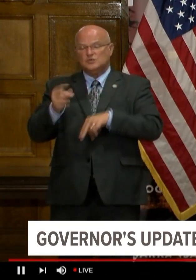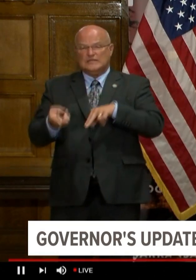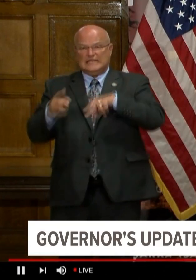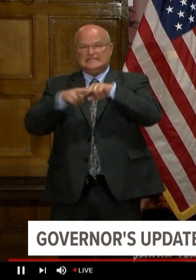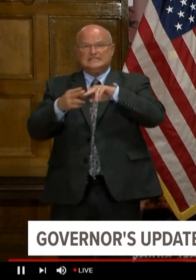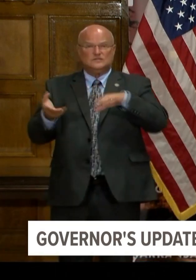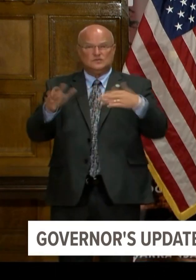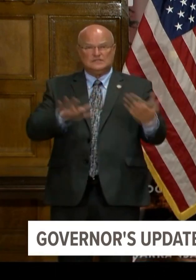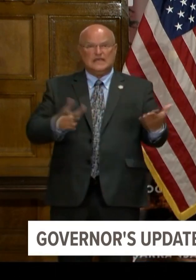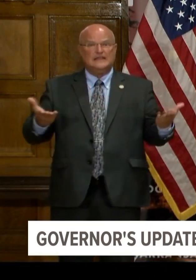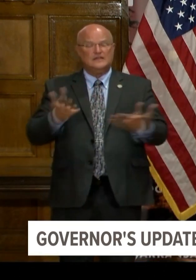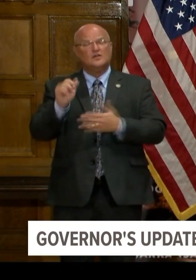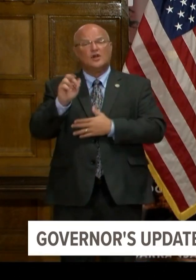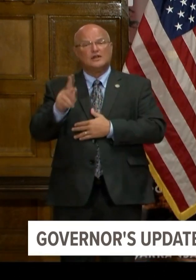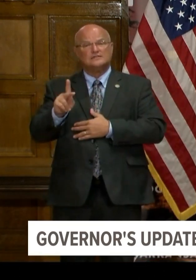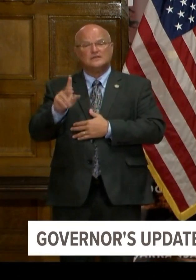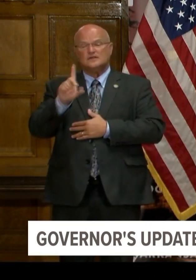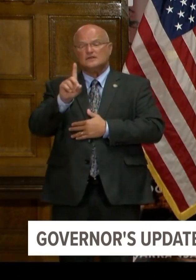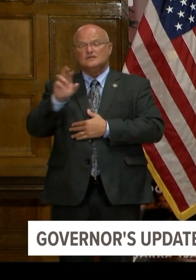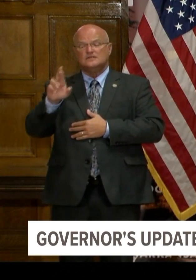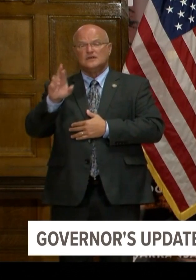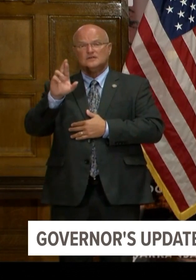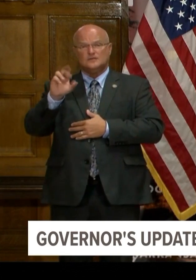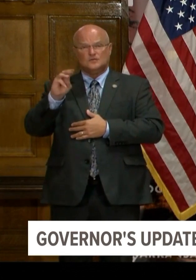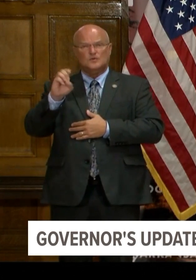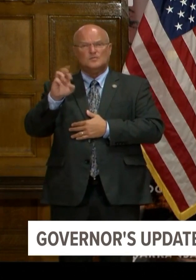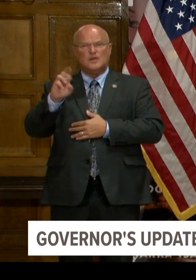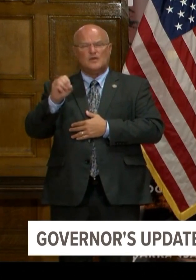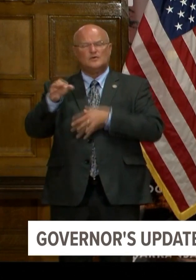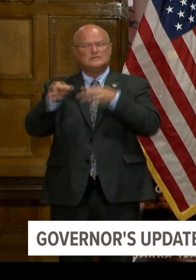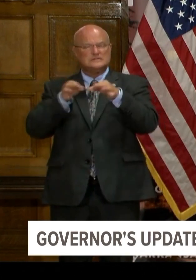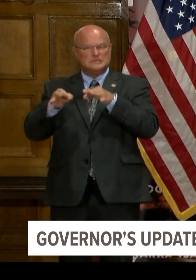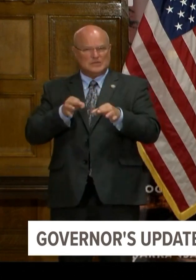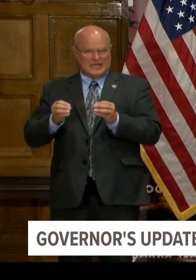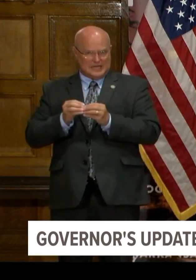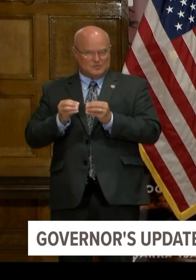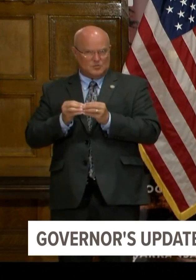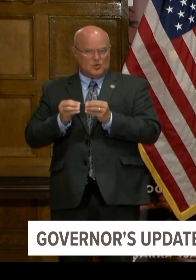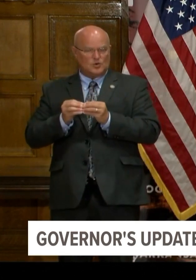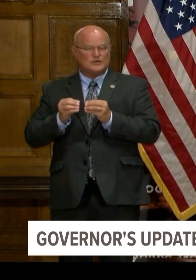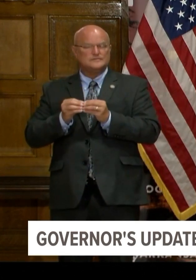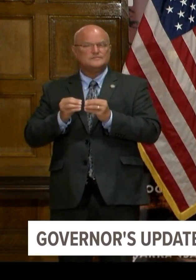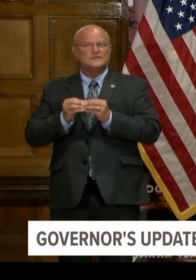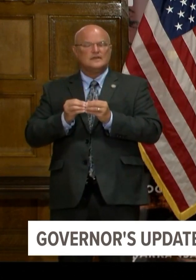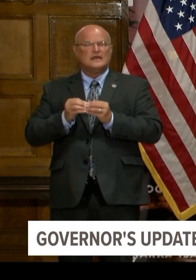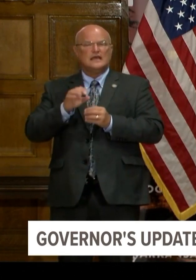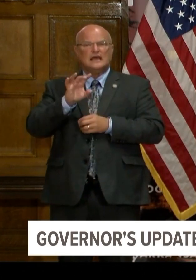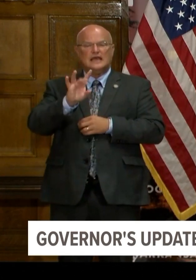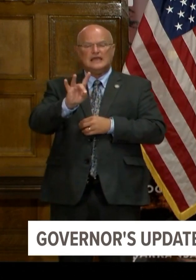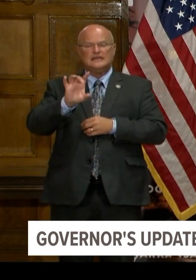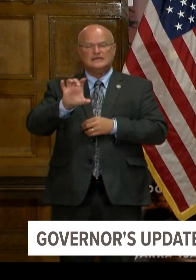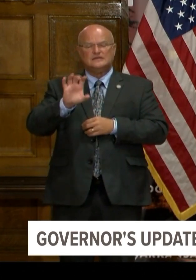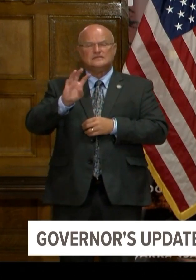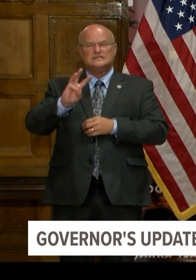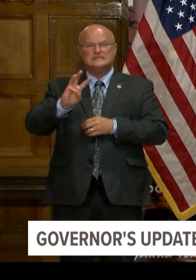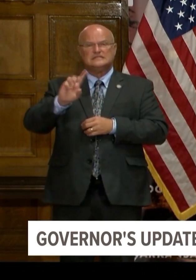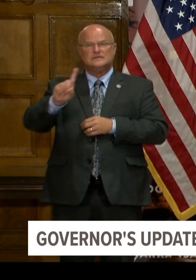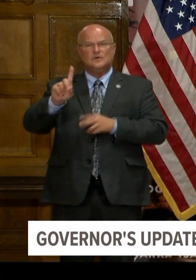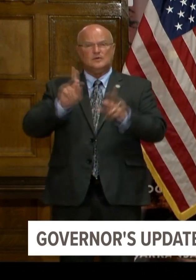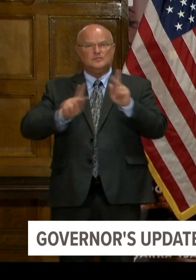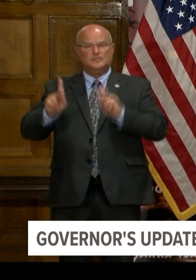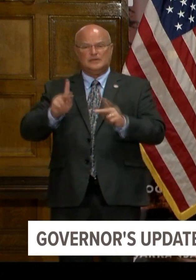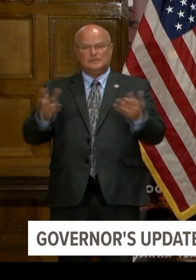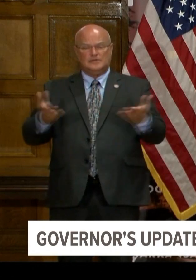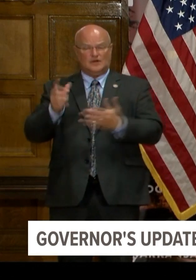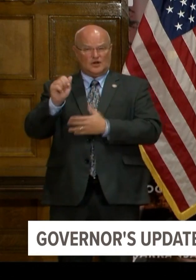here in Arkansas that Dr. Romero will talk about in more depth, which brings us to 861 Arkansans who have